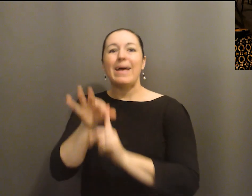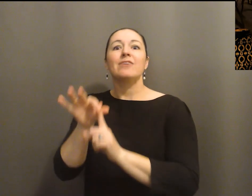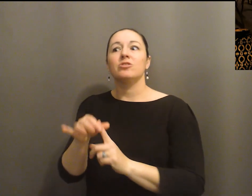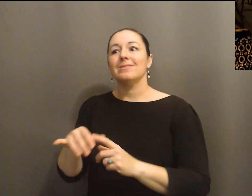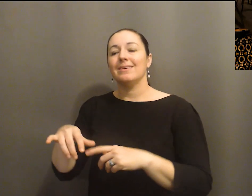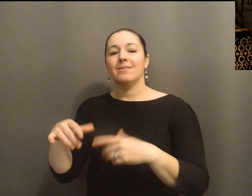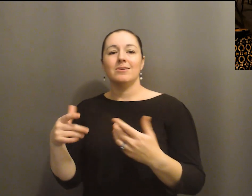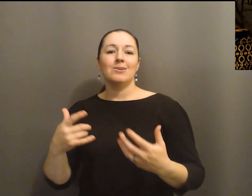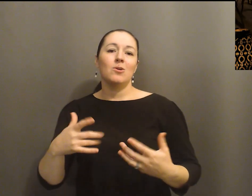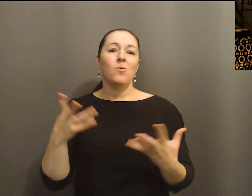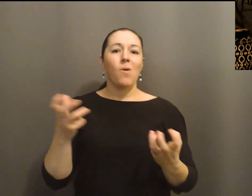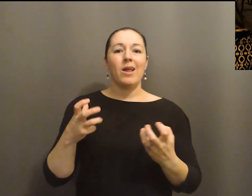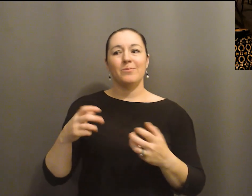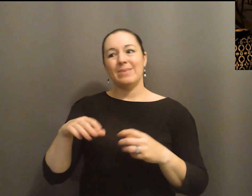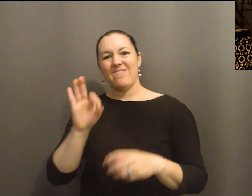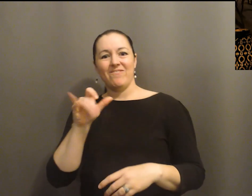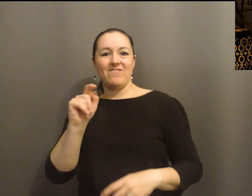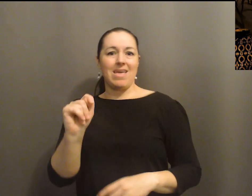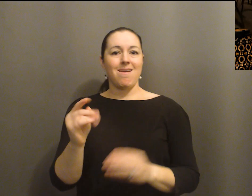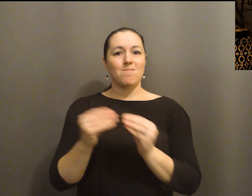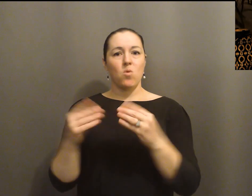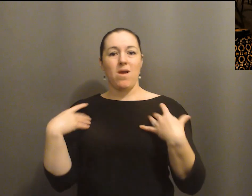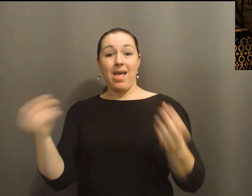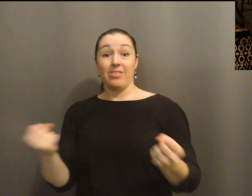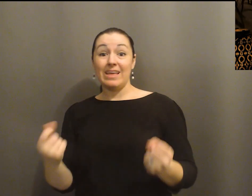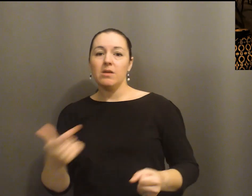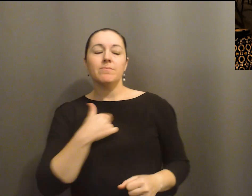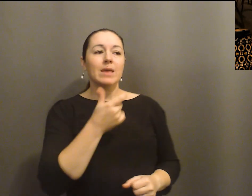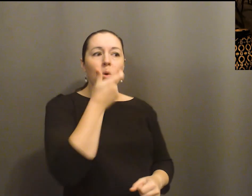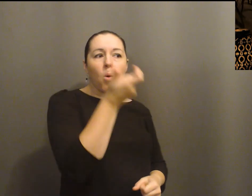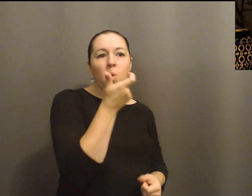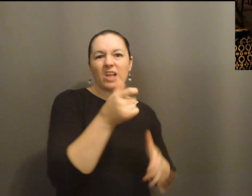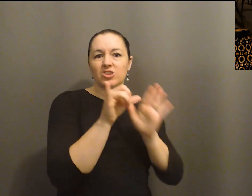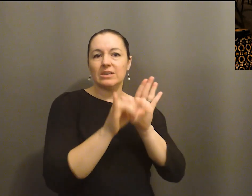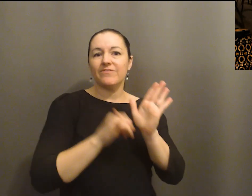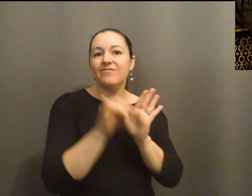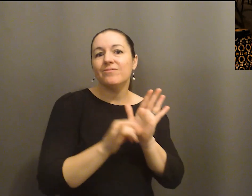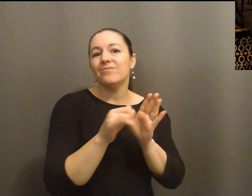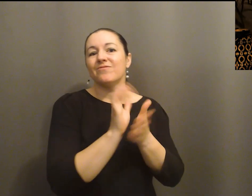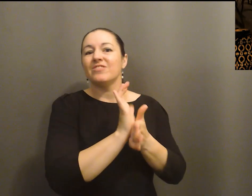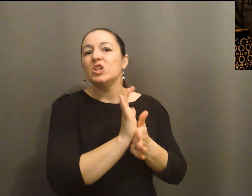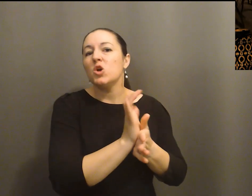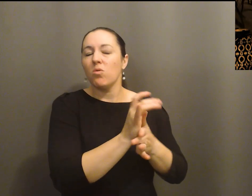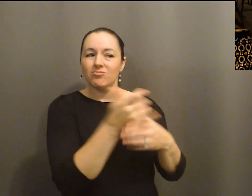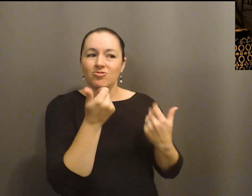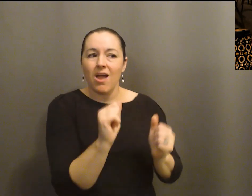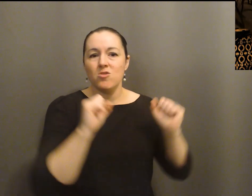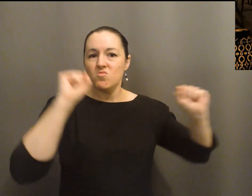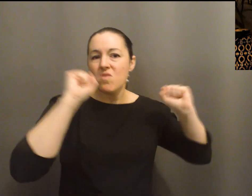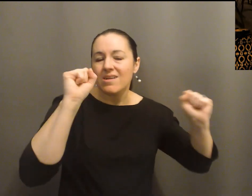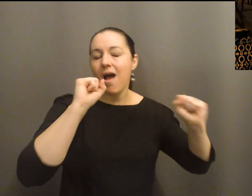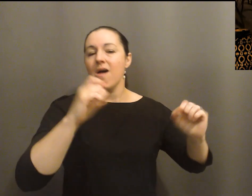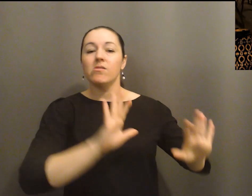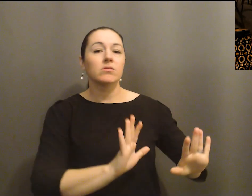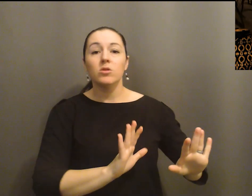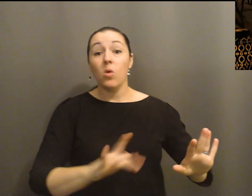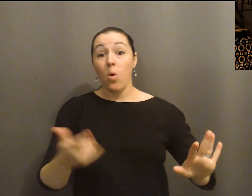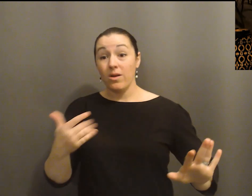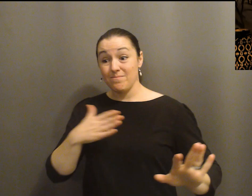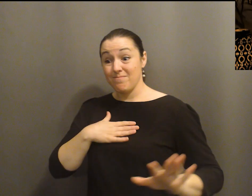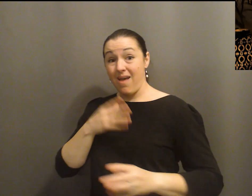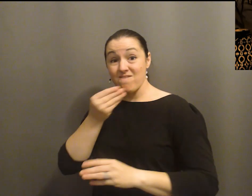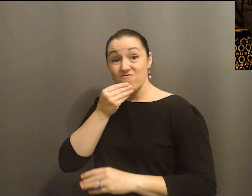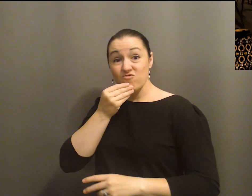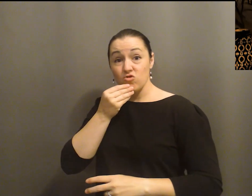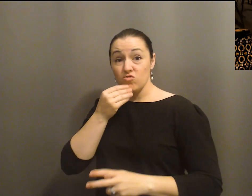in the area Of being in shape And being healthy Am I spending more time Watching videos Just working out Stressing and striving Or am I bringing My issues